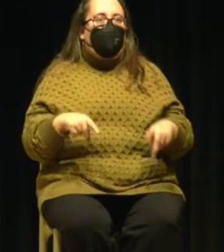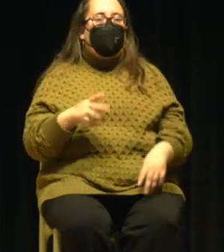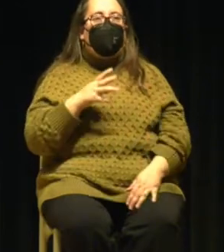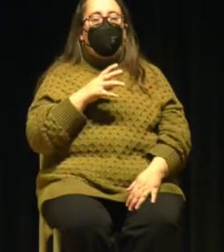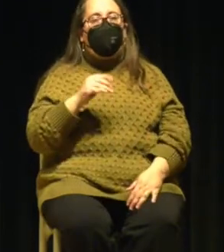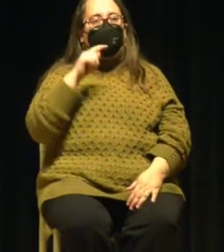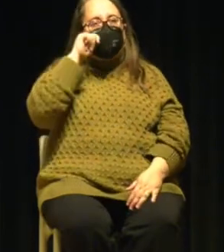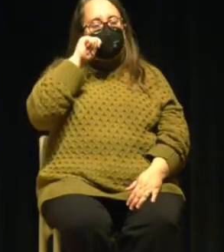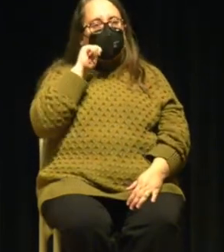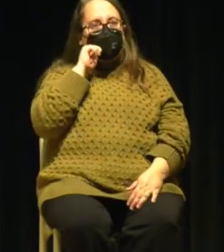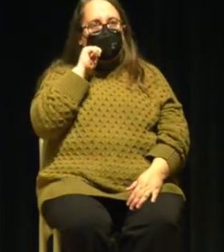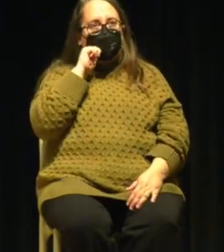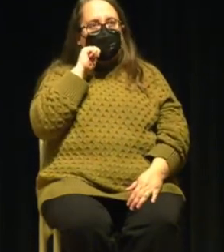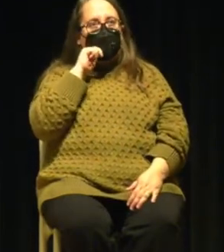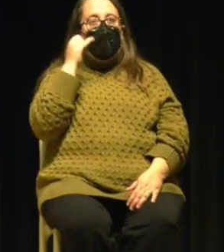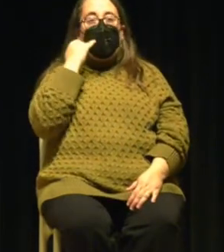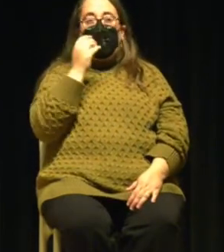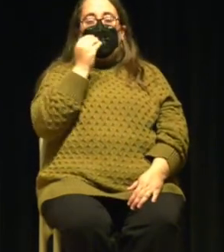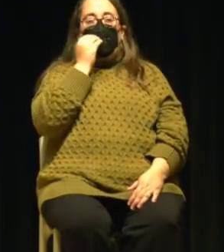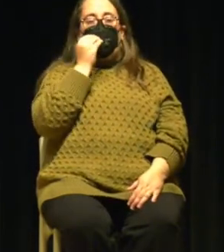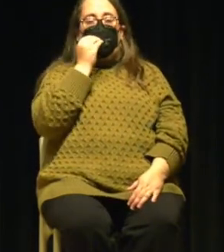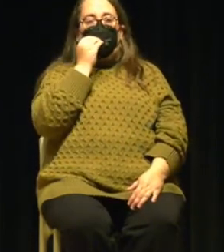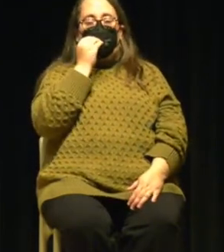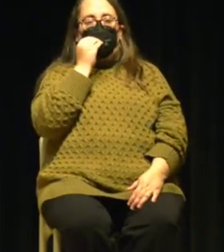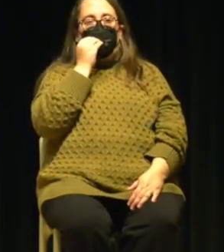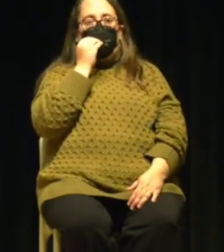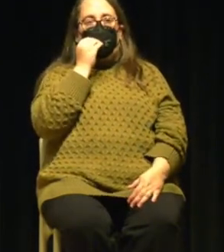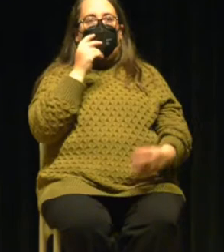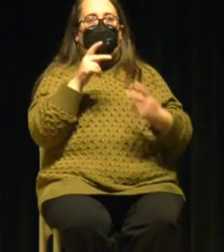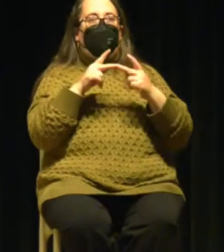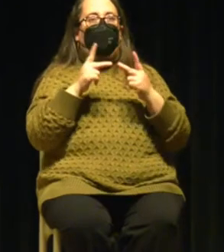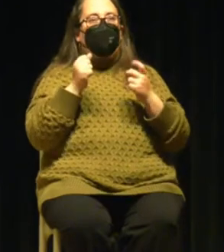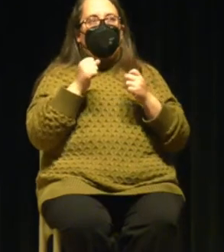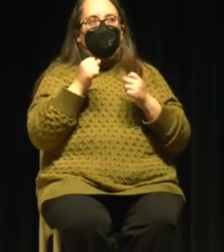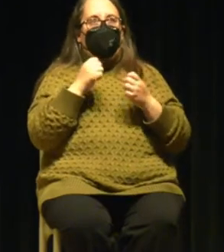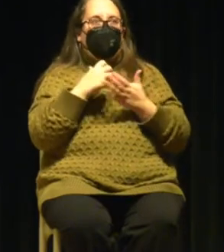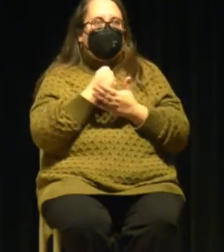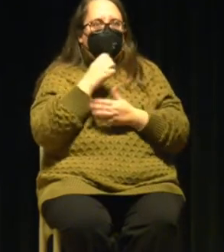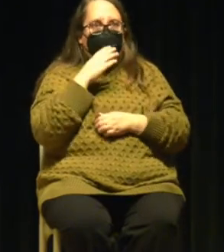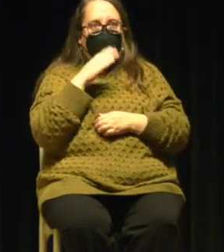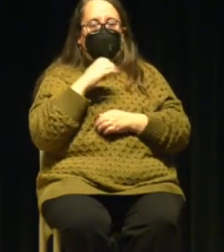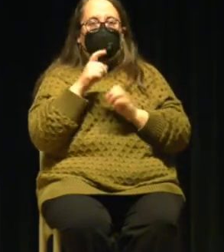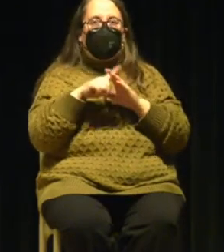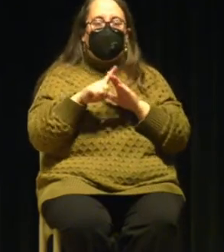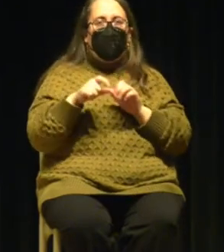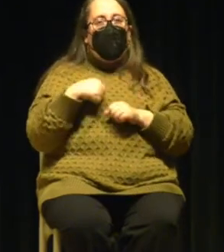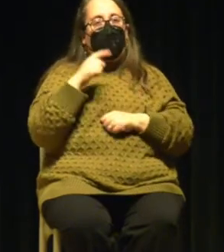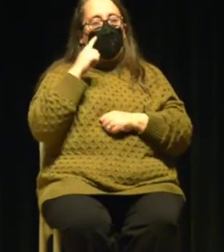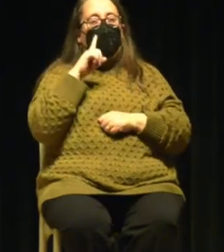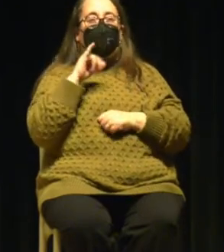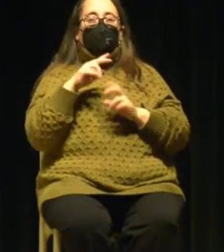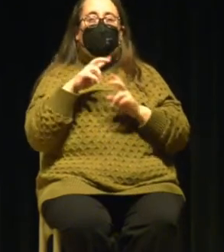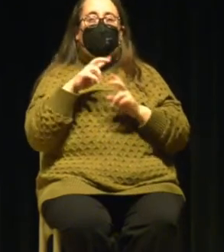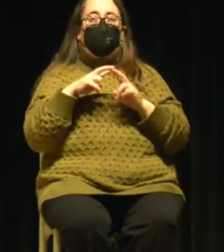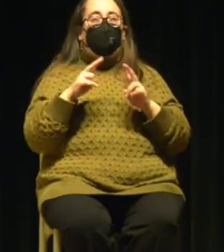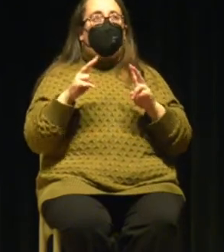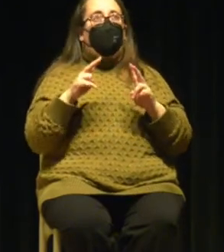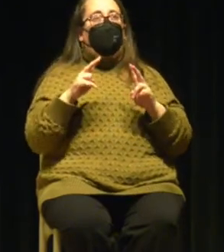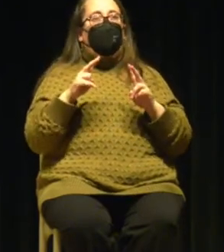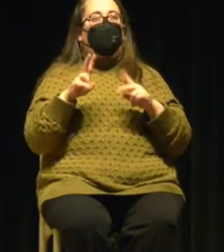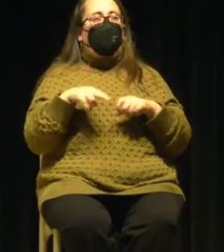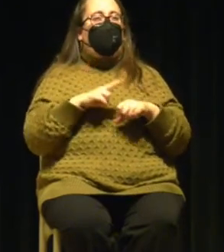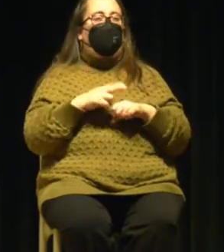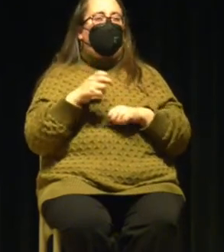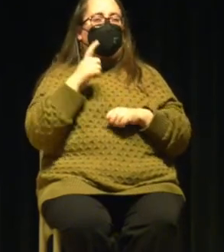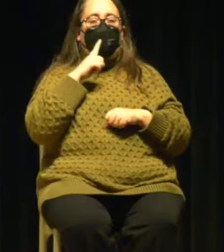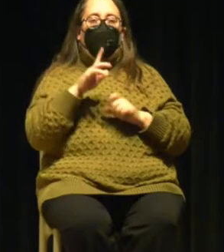as a teenager, the idea of food as like the place where you can be bad or your escape. And I think that's a very kind of normal